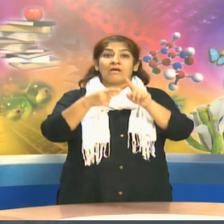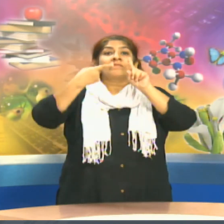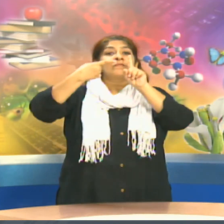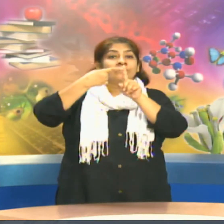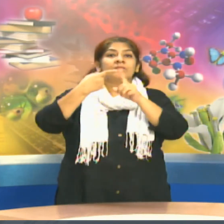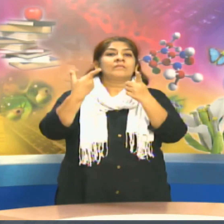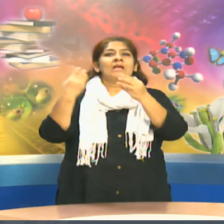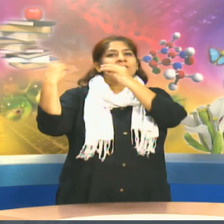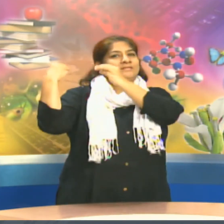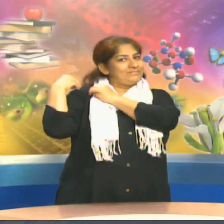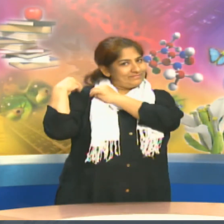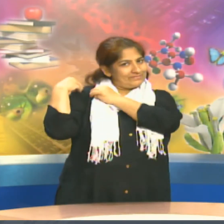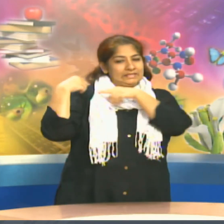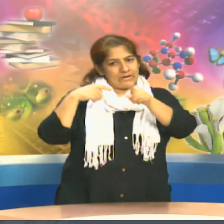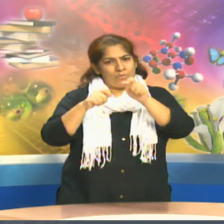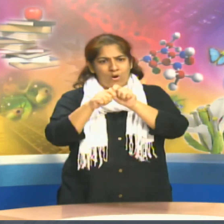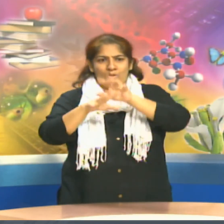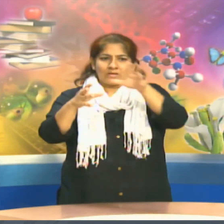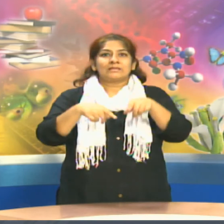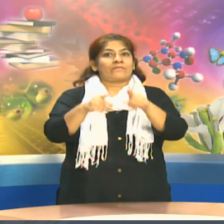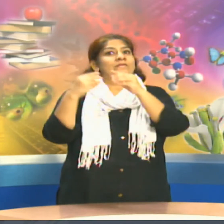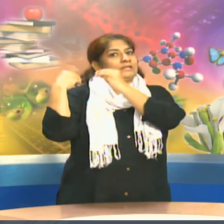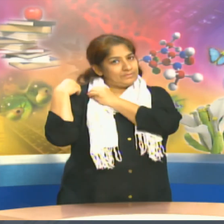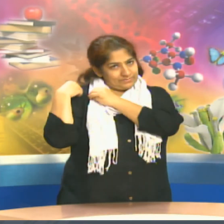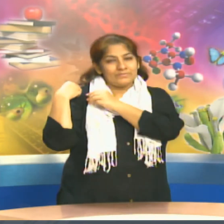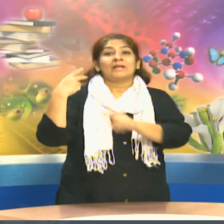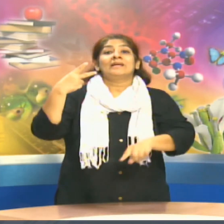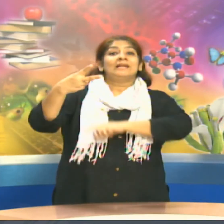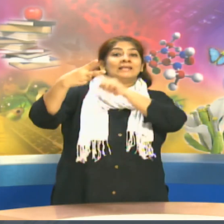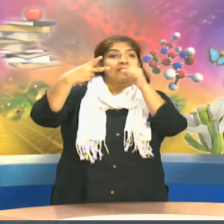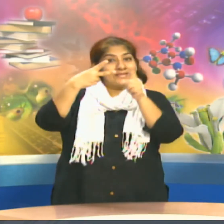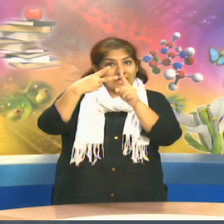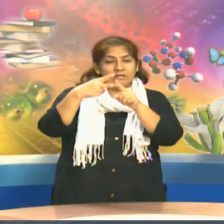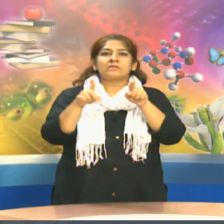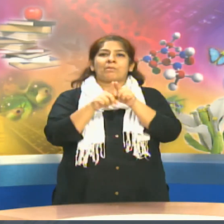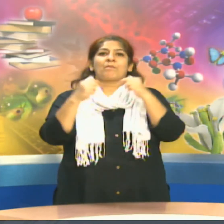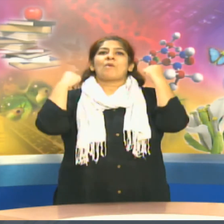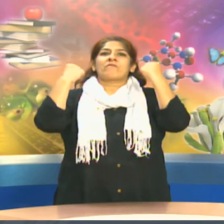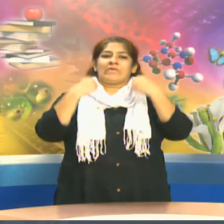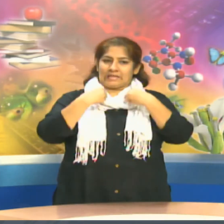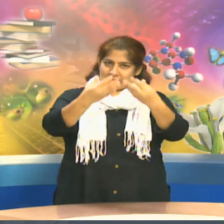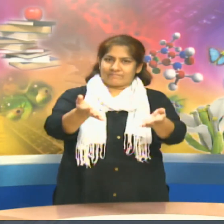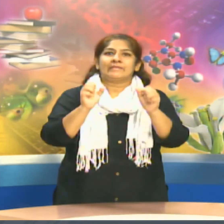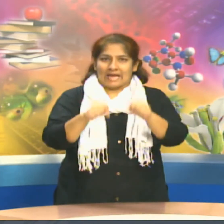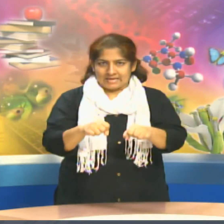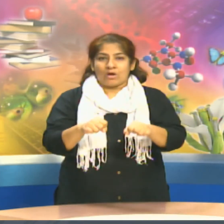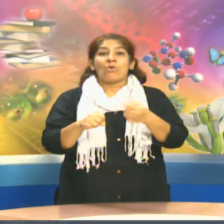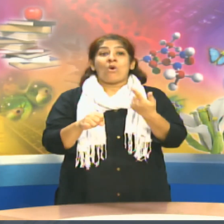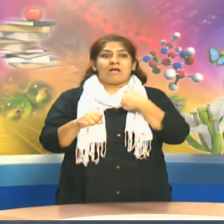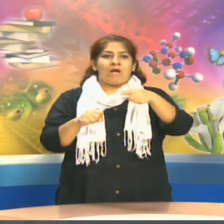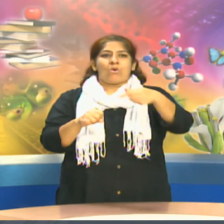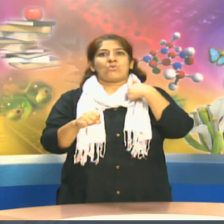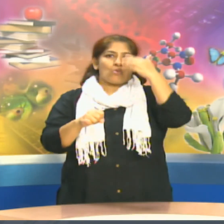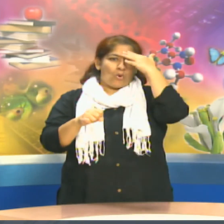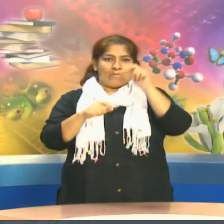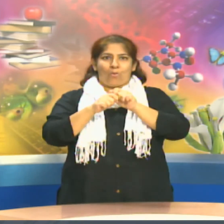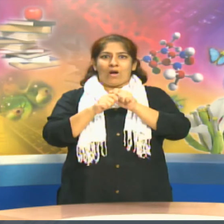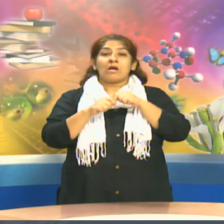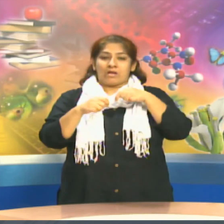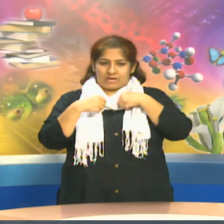lots of pressure of work, and you can say he has responsibilities, and some power or